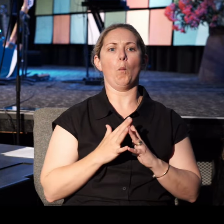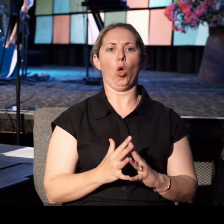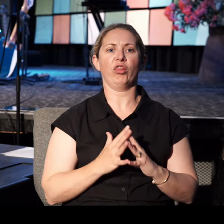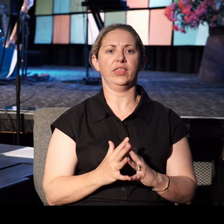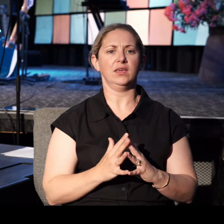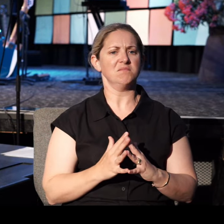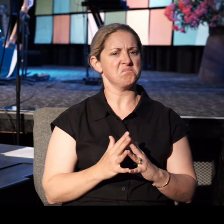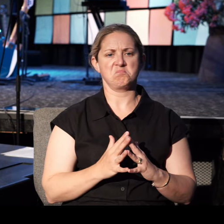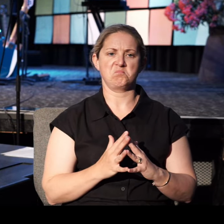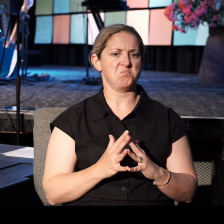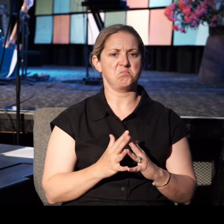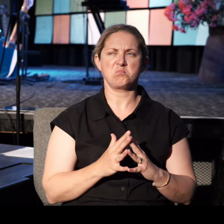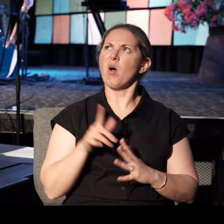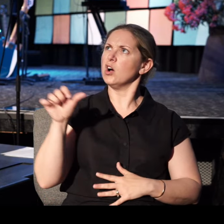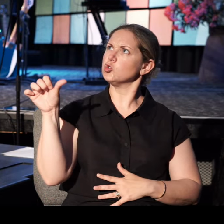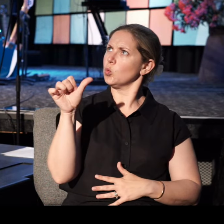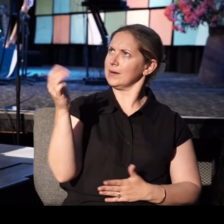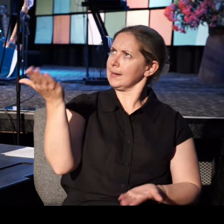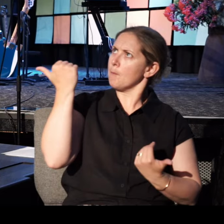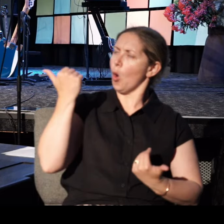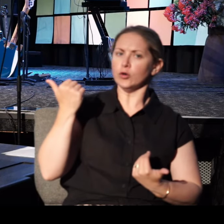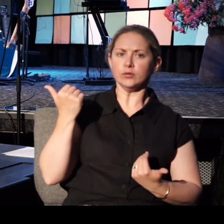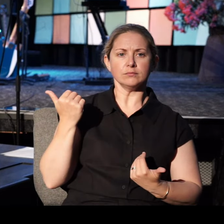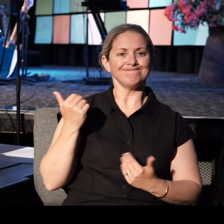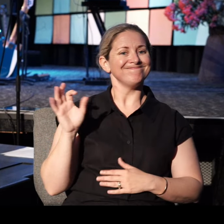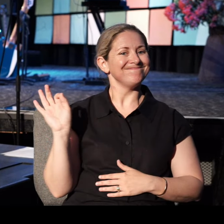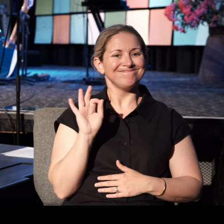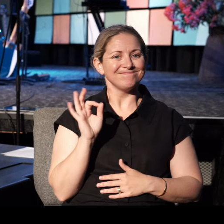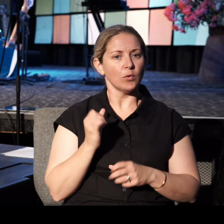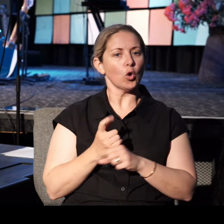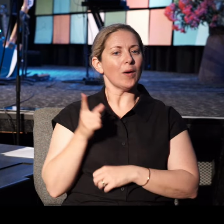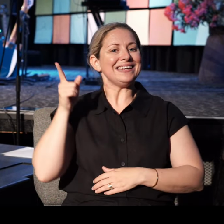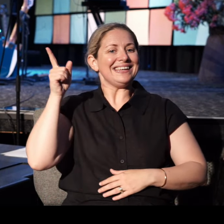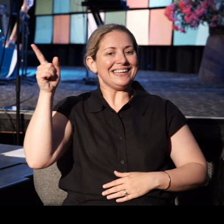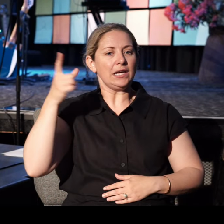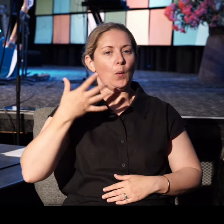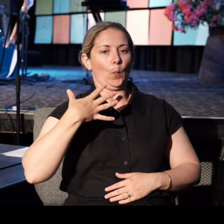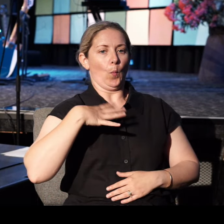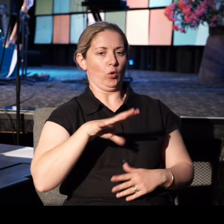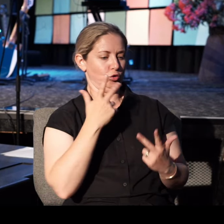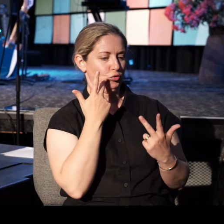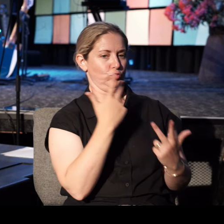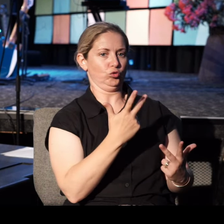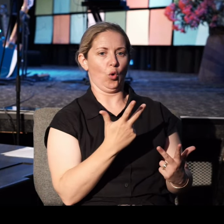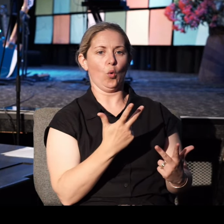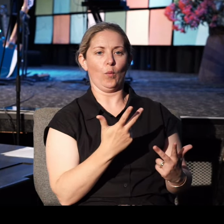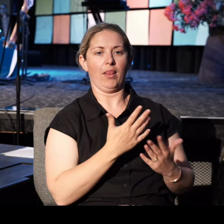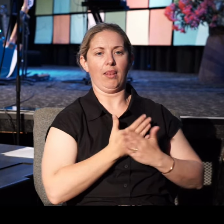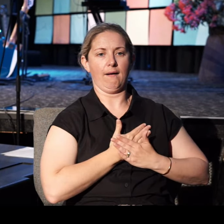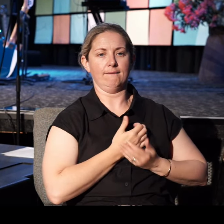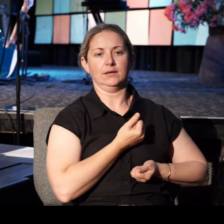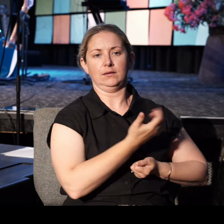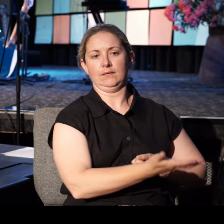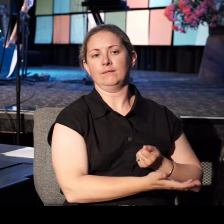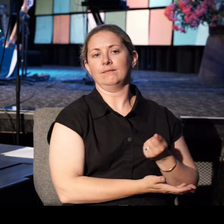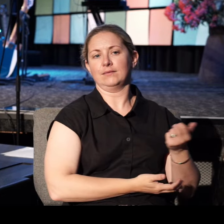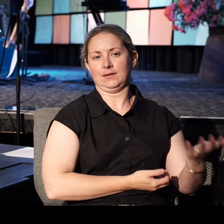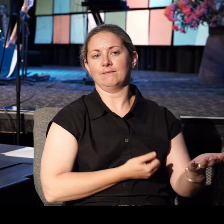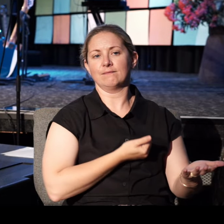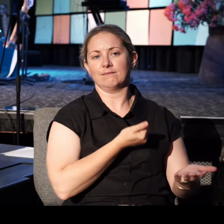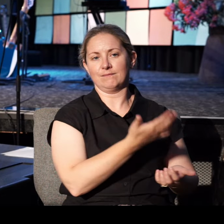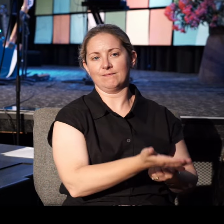you. The fact that you can become a child of God is because of the lavish and great love of God.